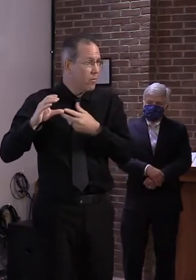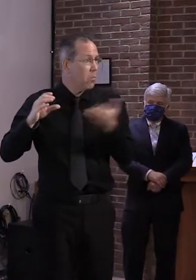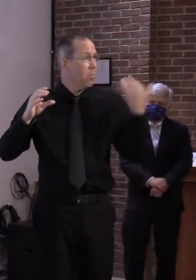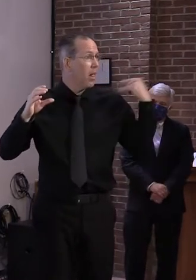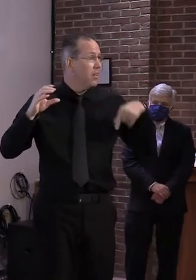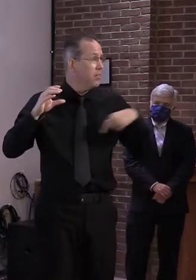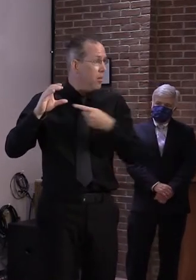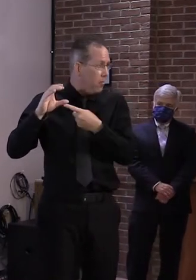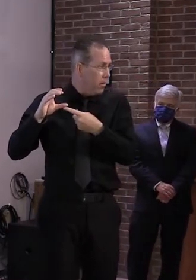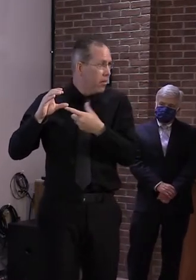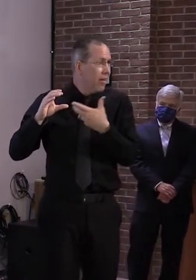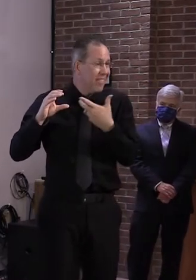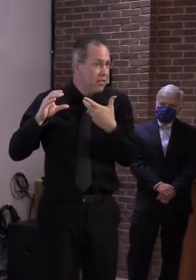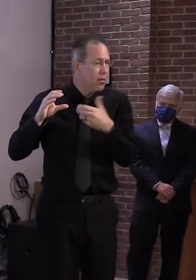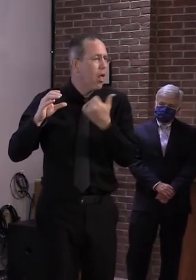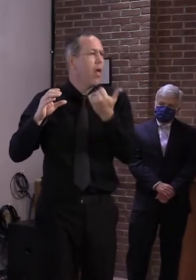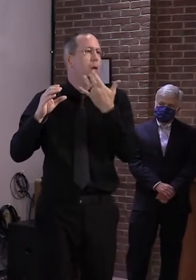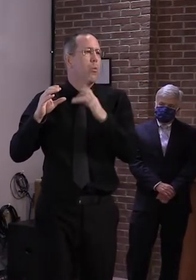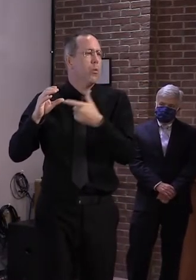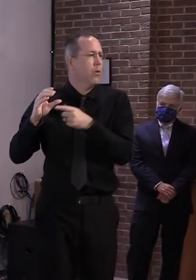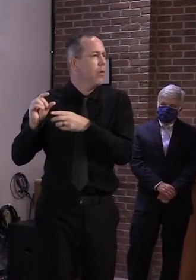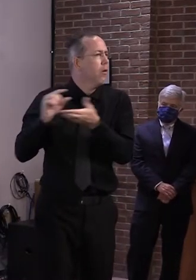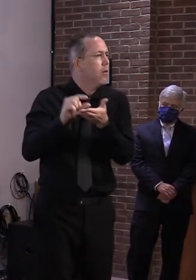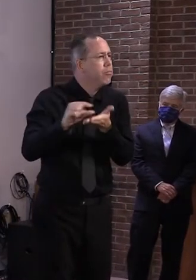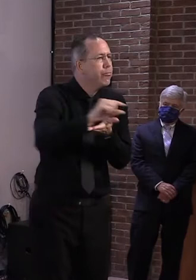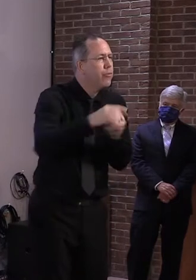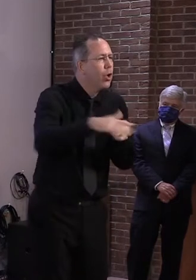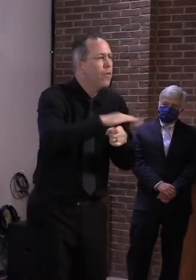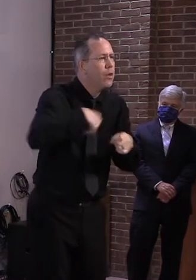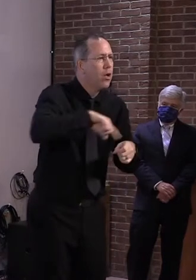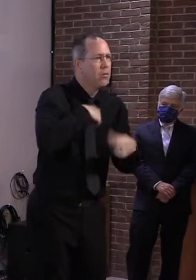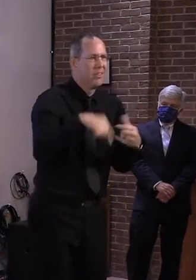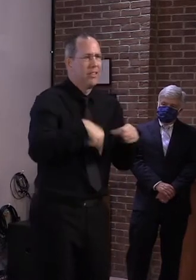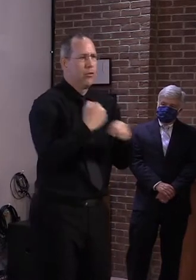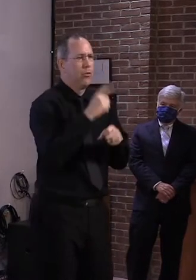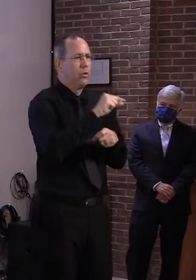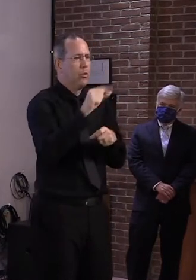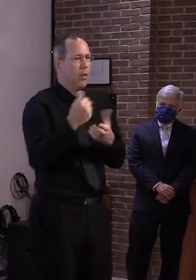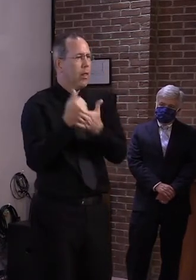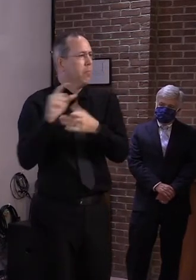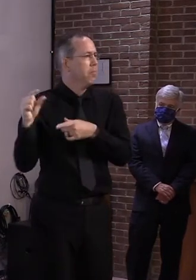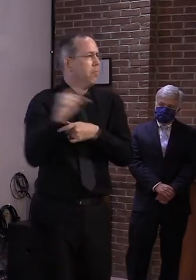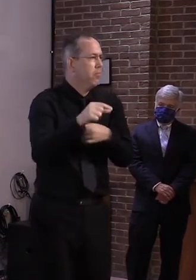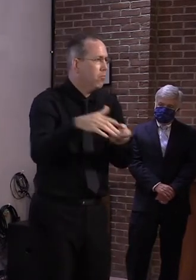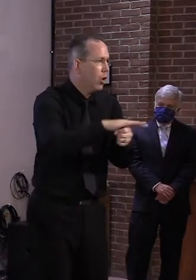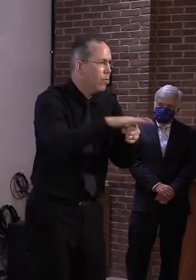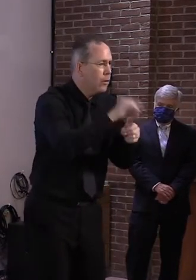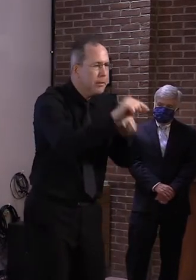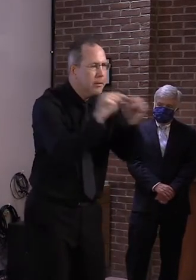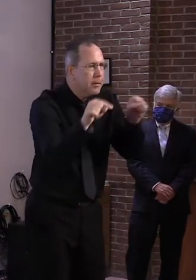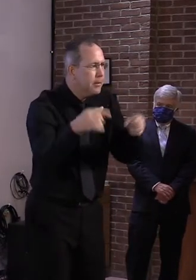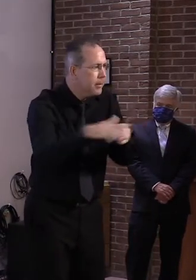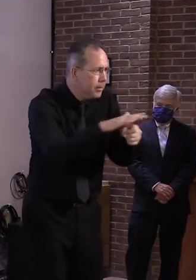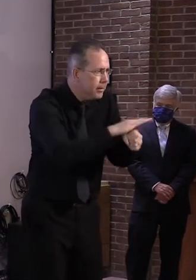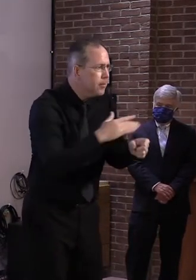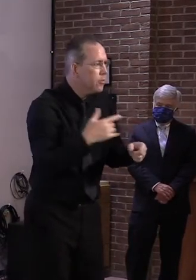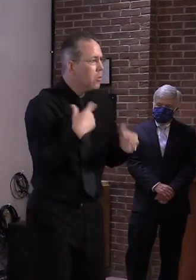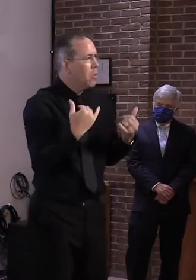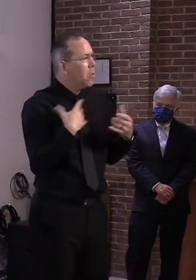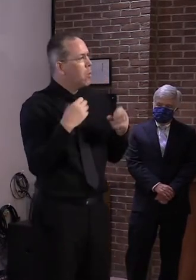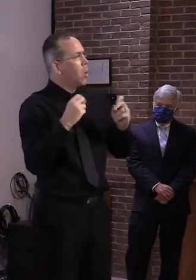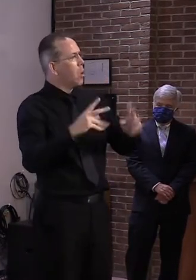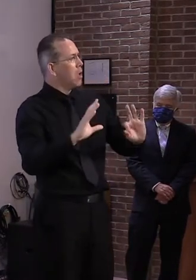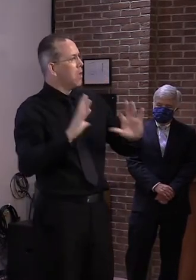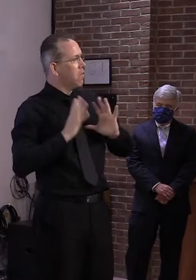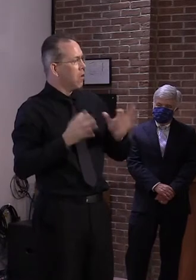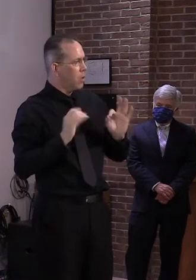days, next week. So we're okay to that point. It's just the next two or three years ahead.